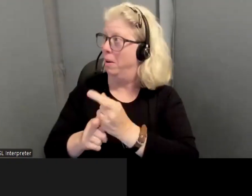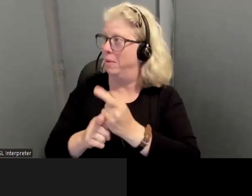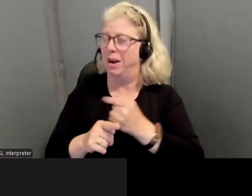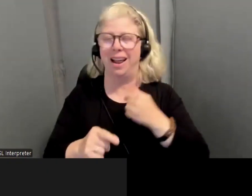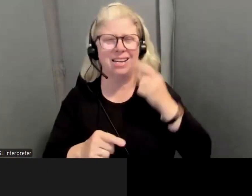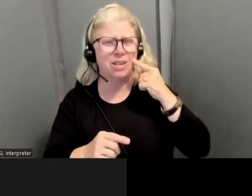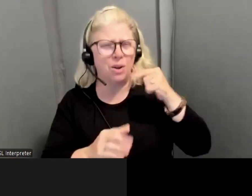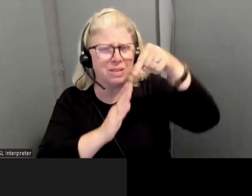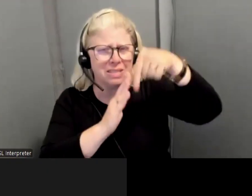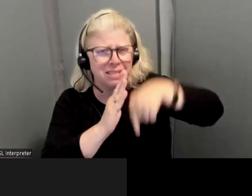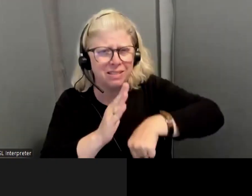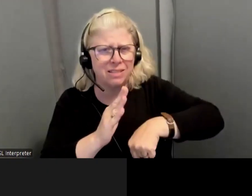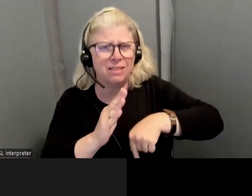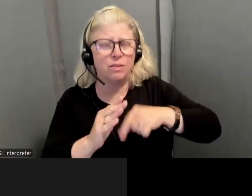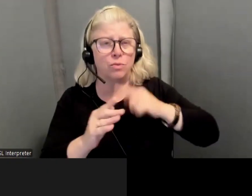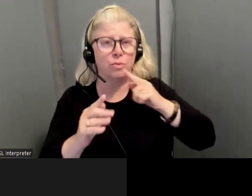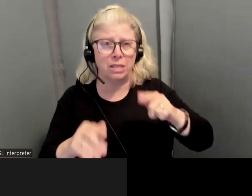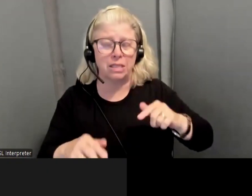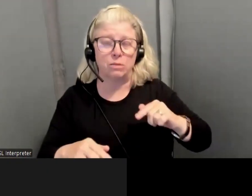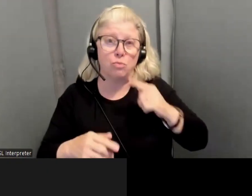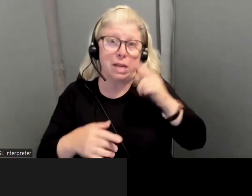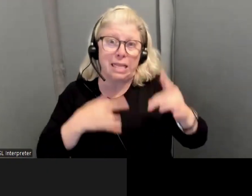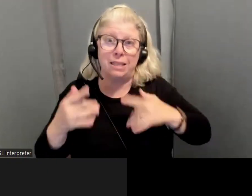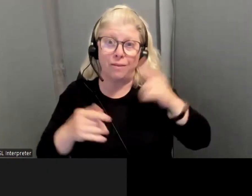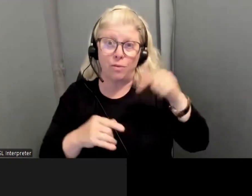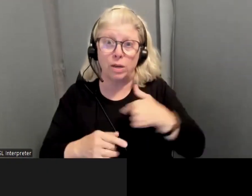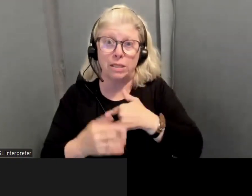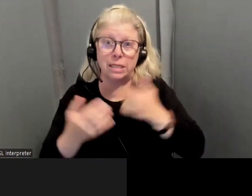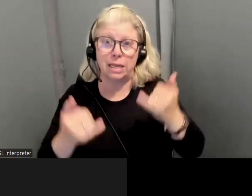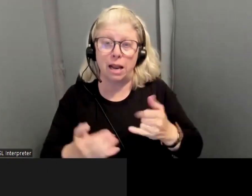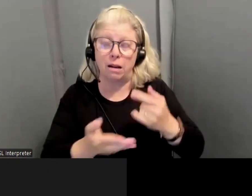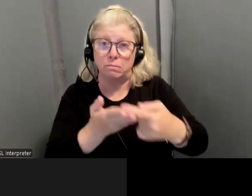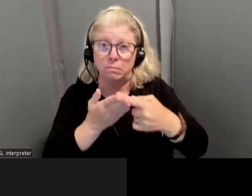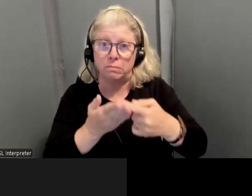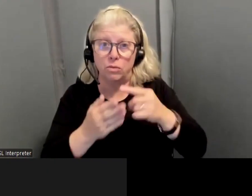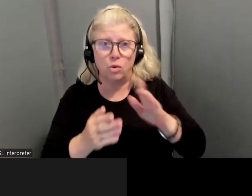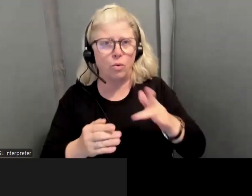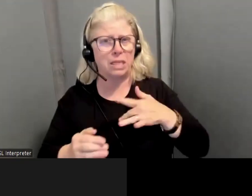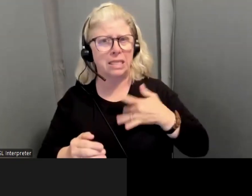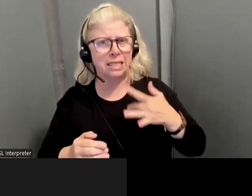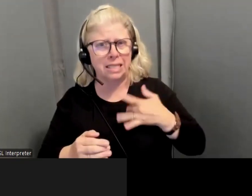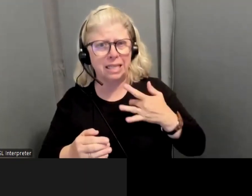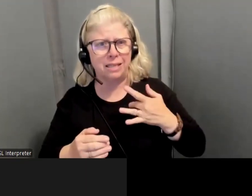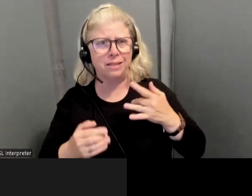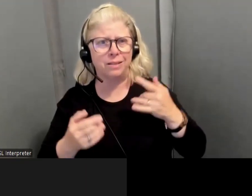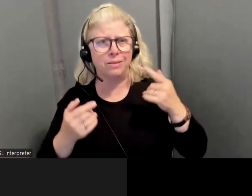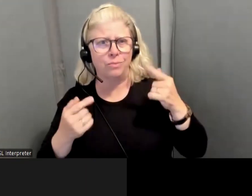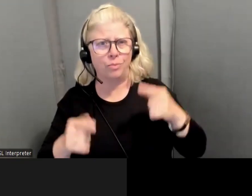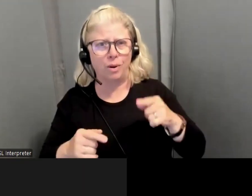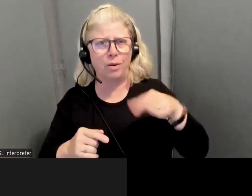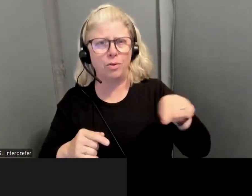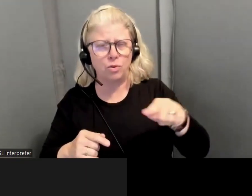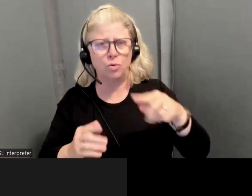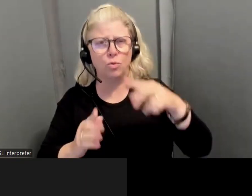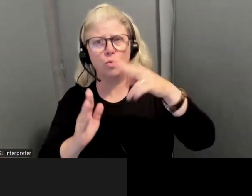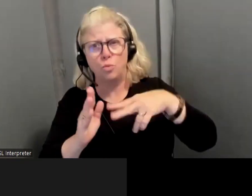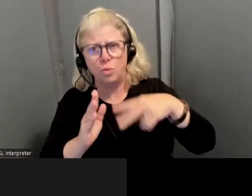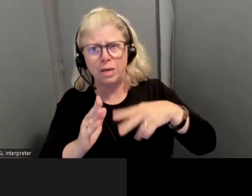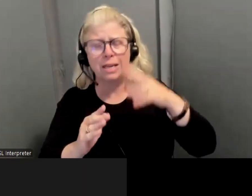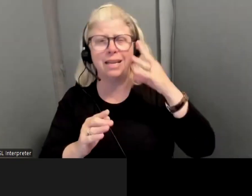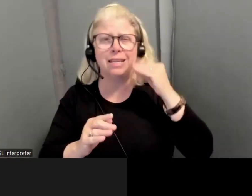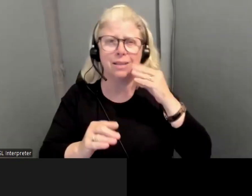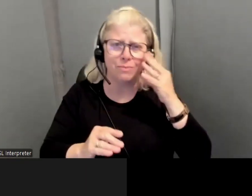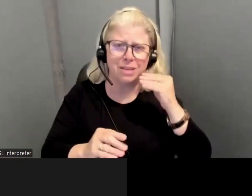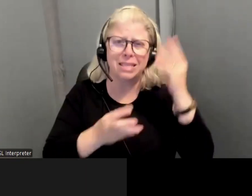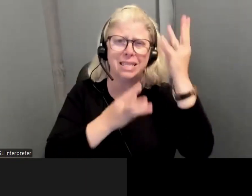but it's certainly lively for us right now. What is your sense as you're reading, experiencing,